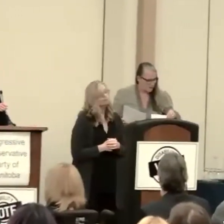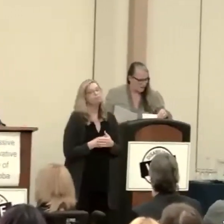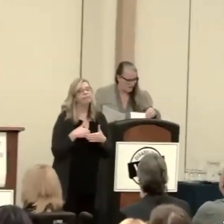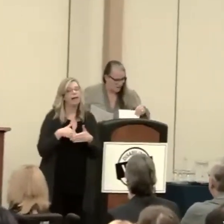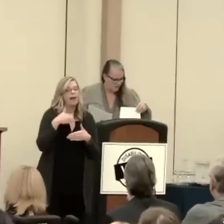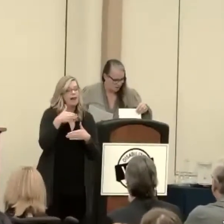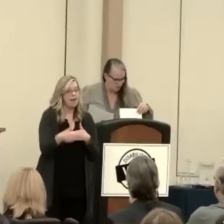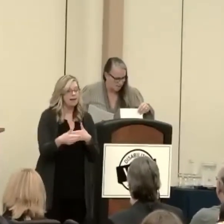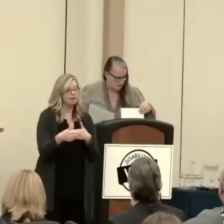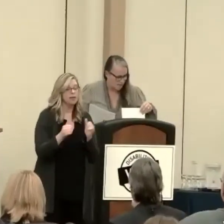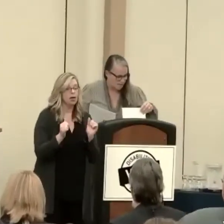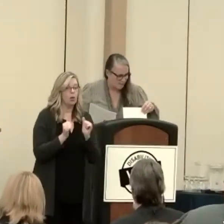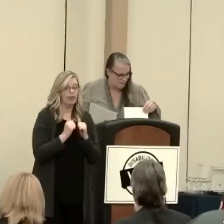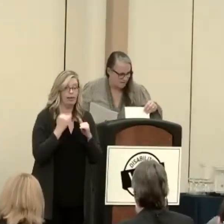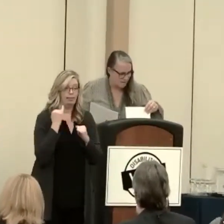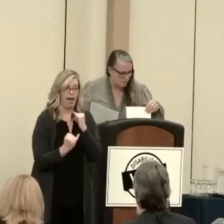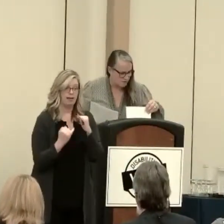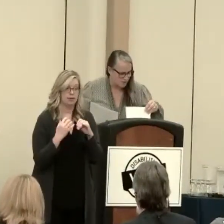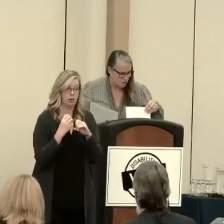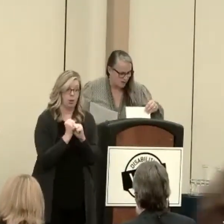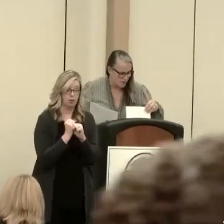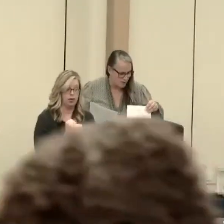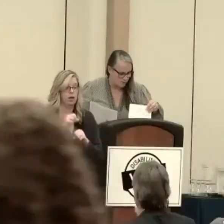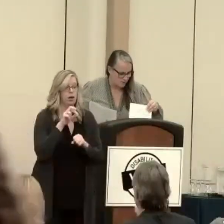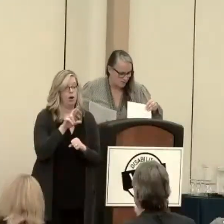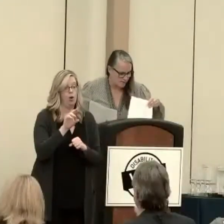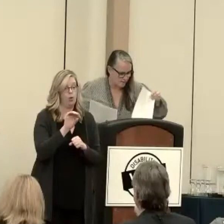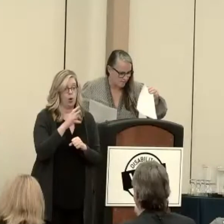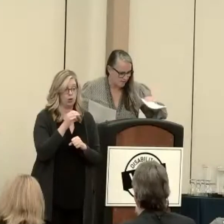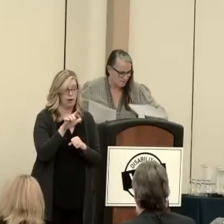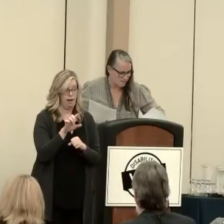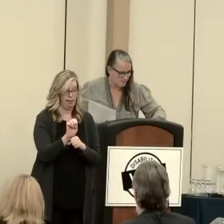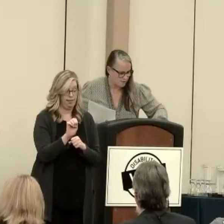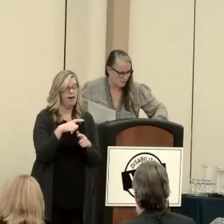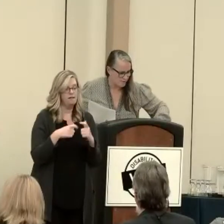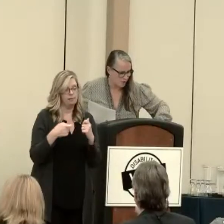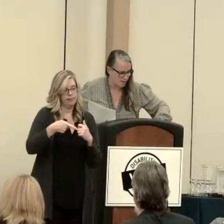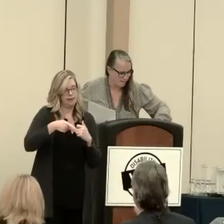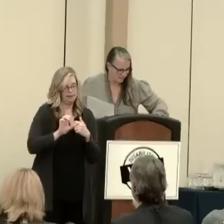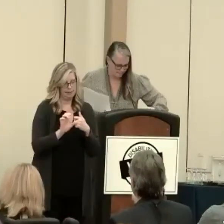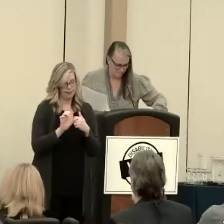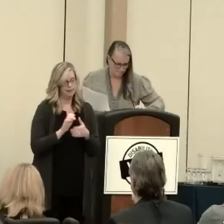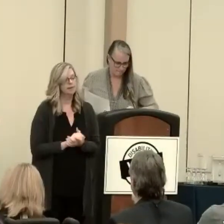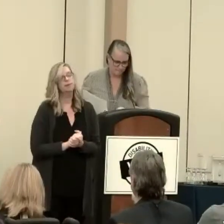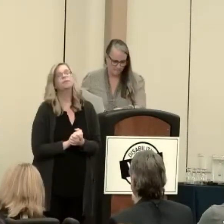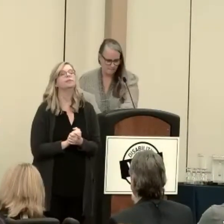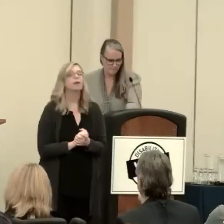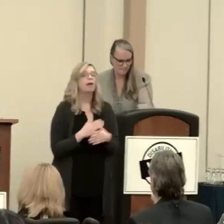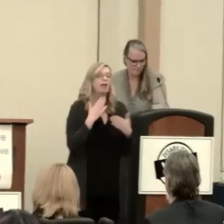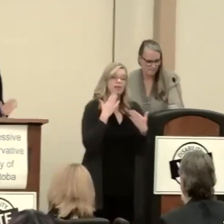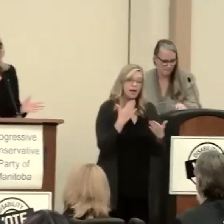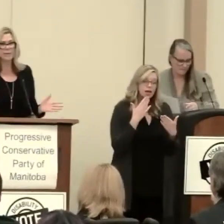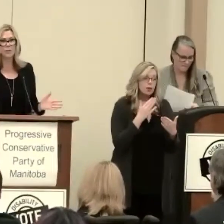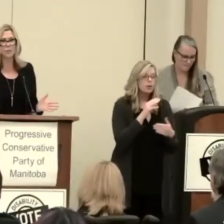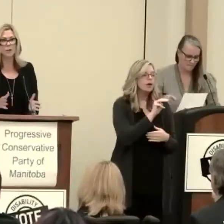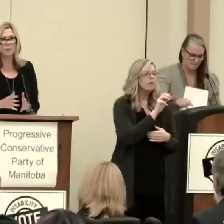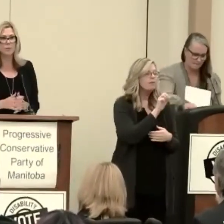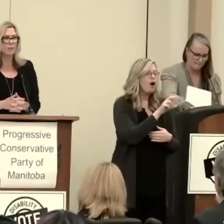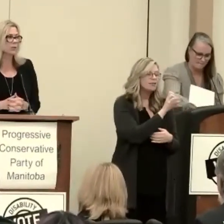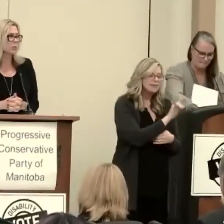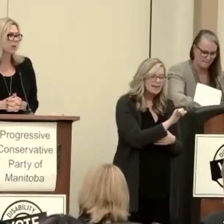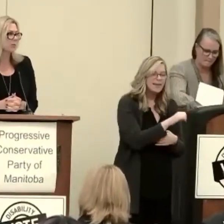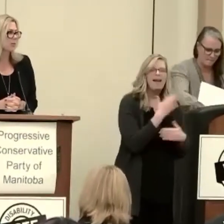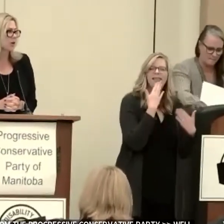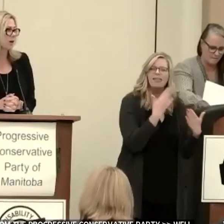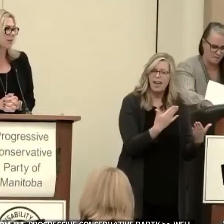Next, with the closing statement is Rochelle Squires from the Progressive Conservative Party. Well, thank you very much, Marcy, and thank you all for being